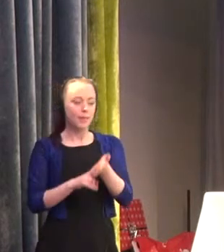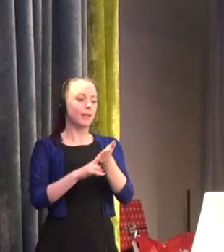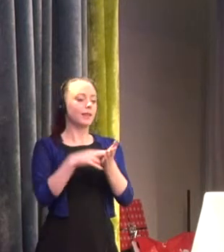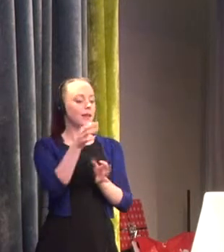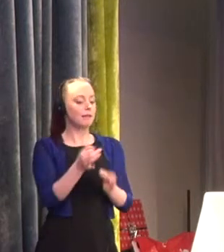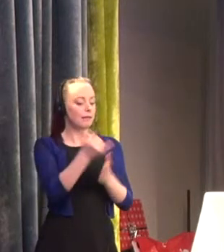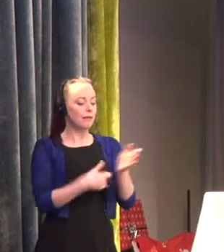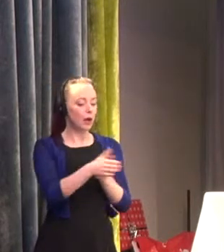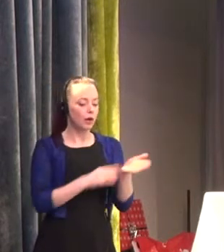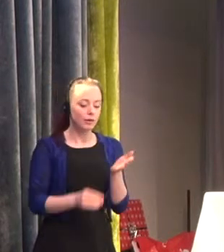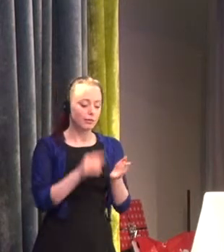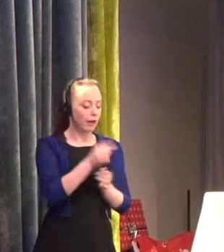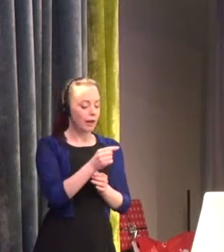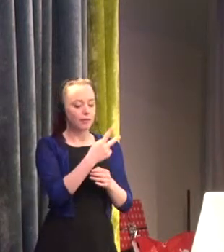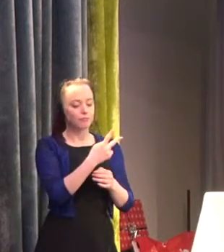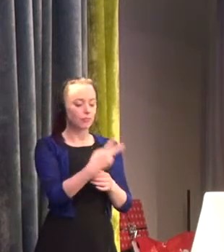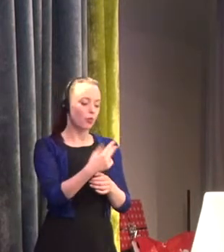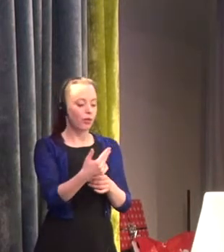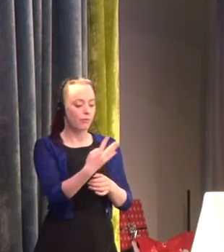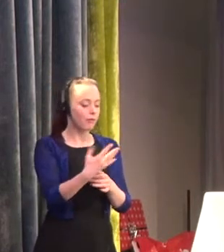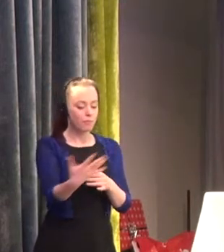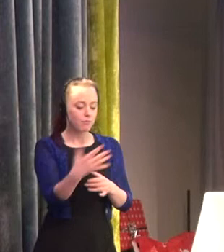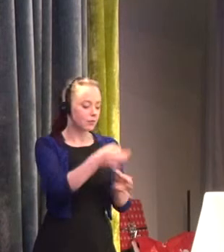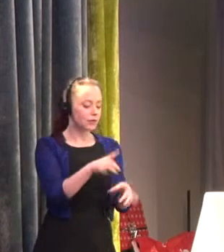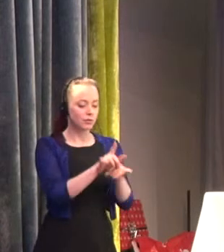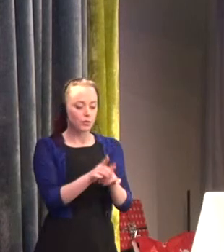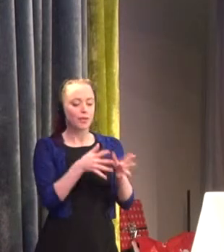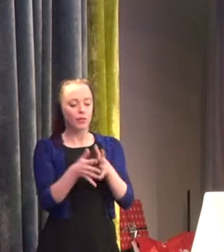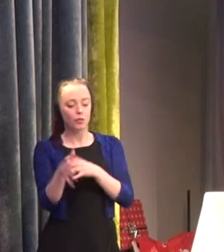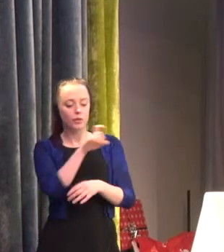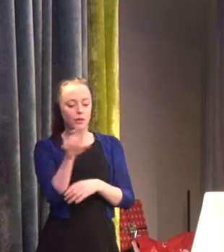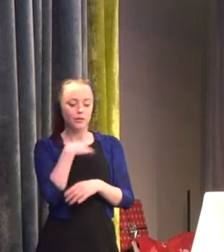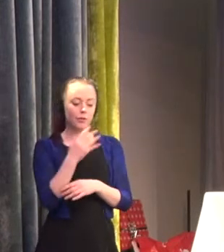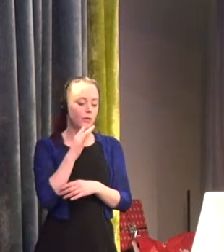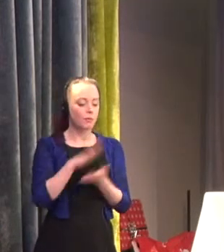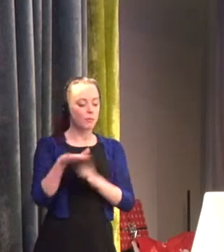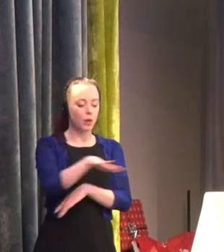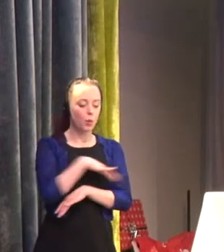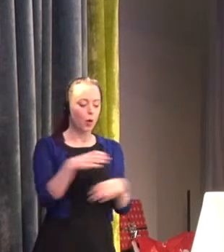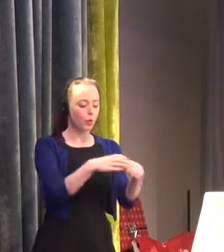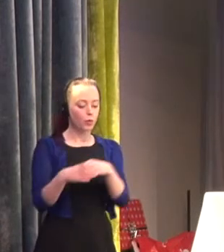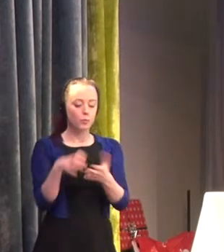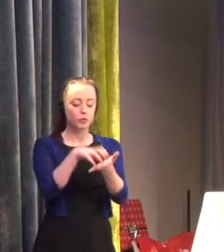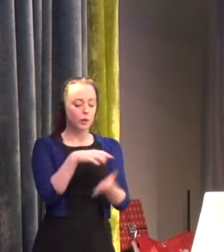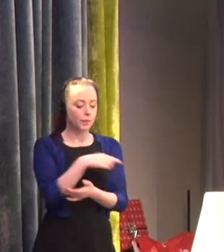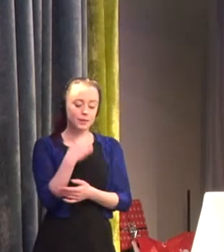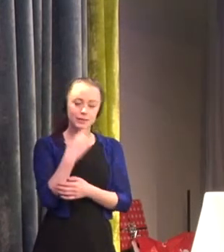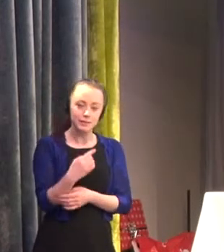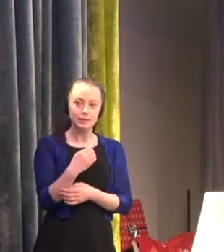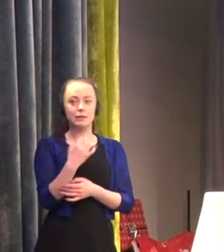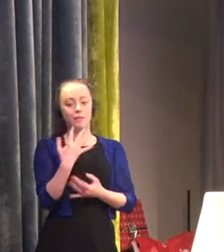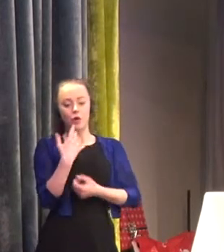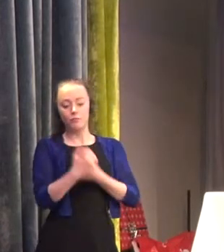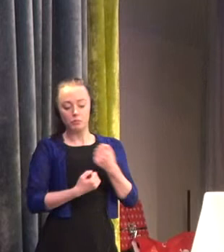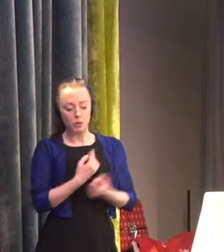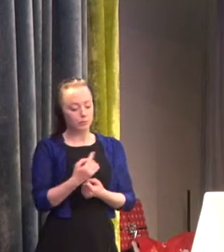or rights, where we've spoken with the local communities. What the state is saying it's doing doesn't seem to ring true with the local population.